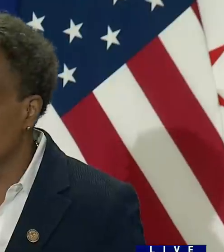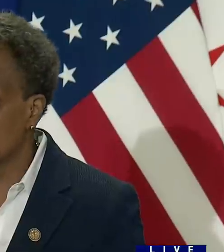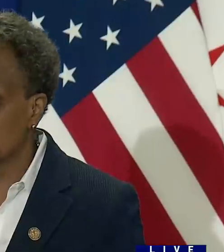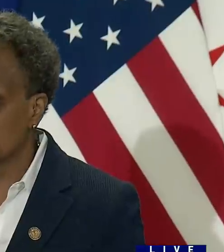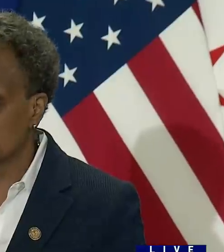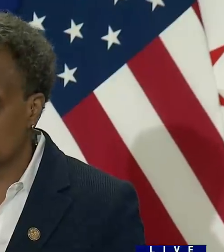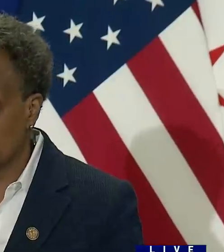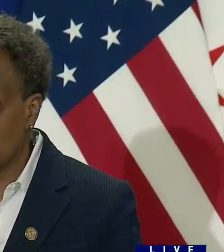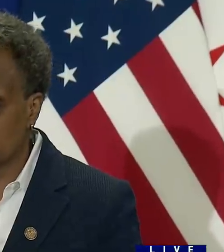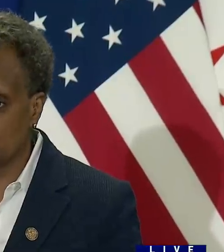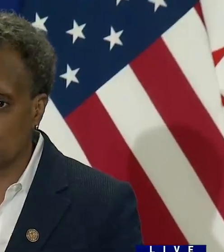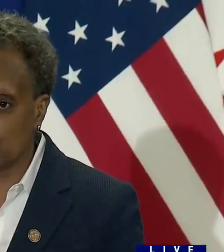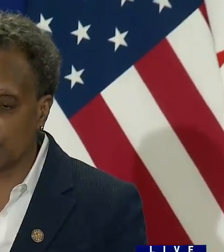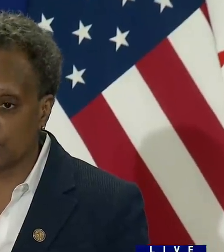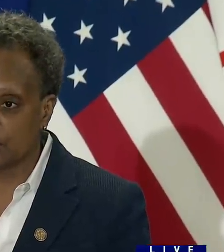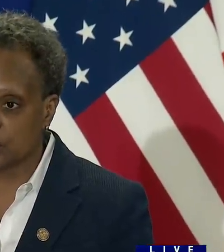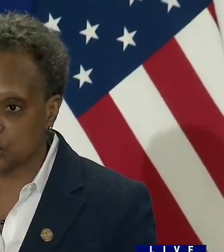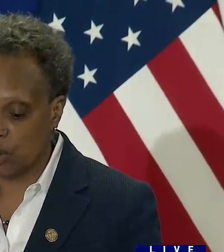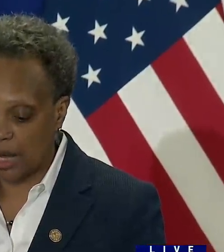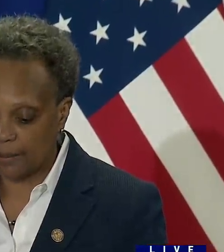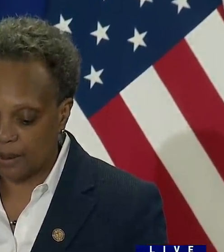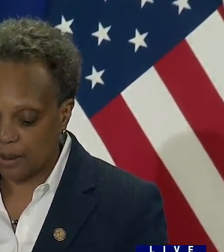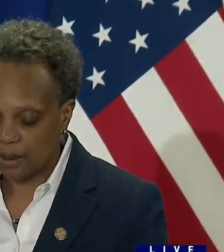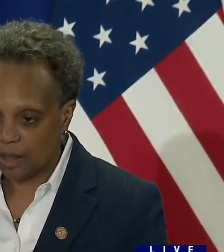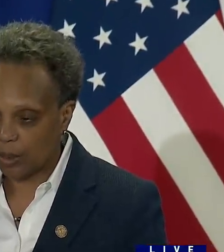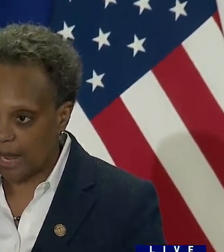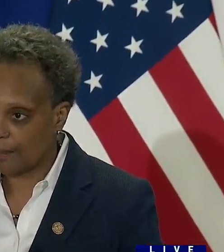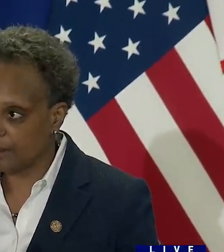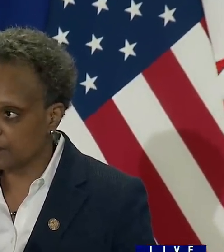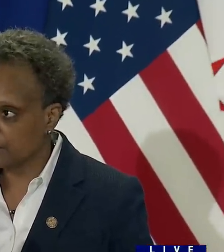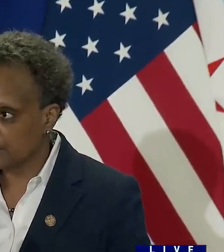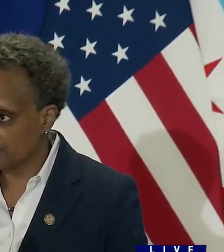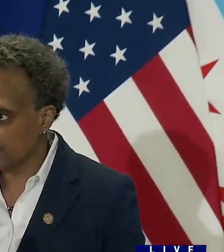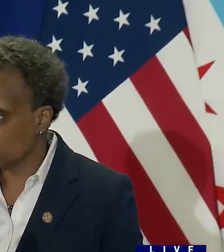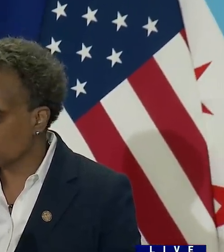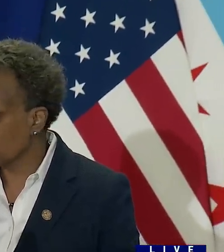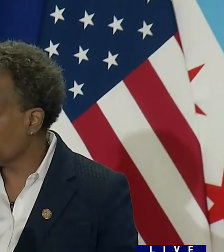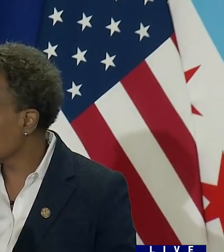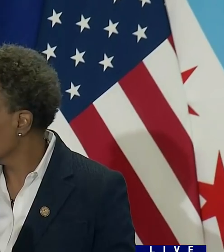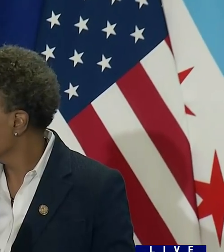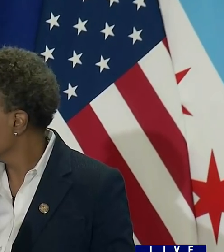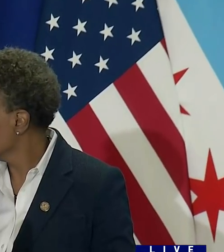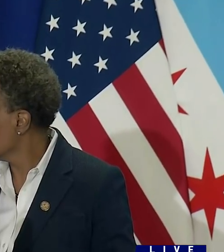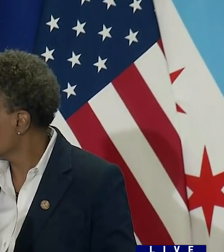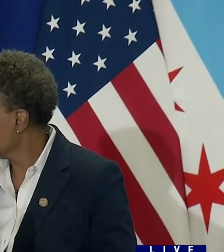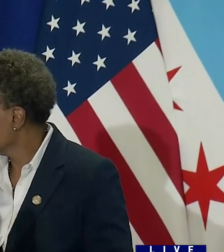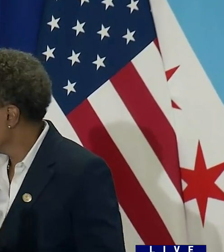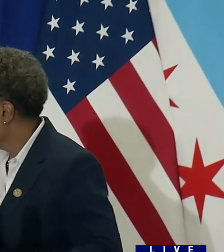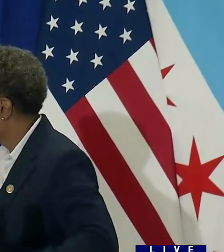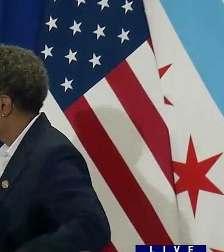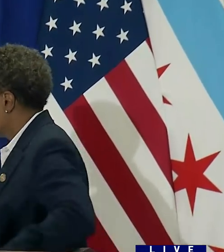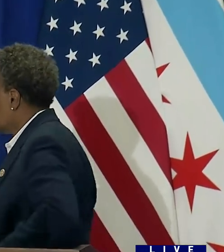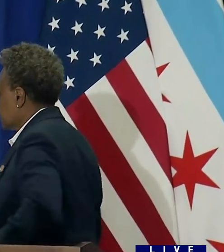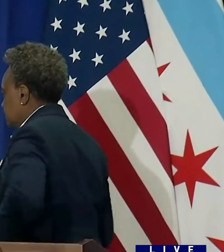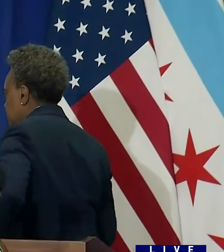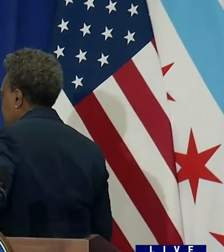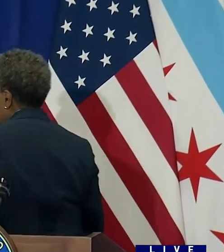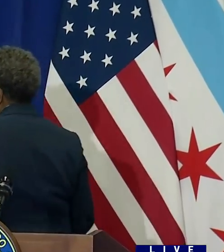to come to the podium and describe what happened, and then I will come back to the podium.